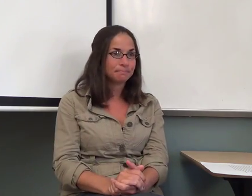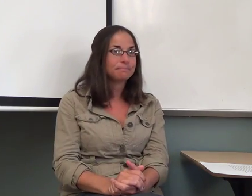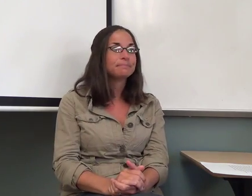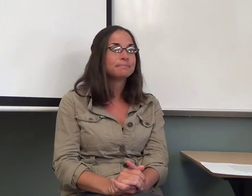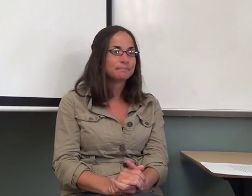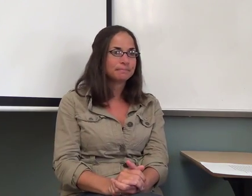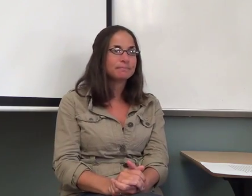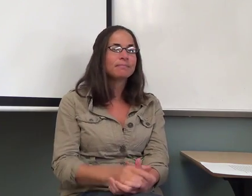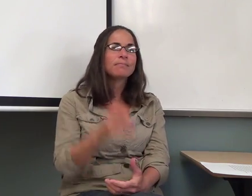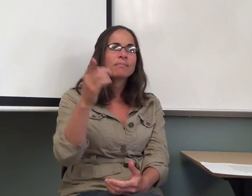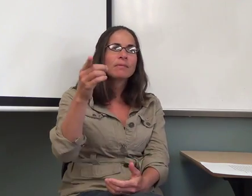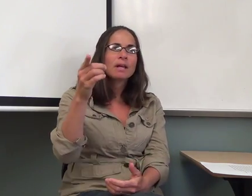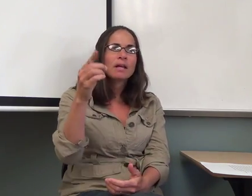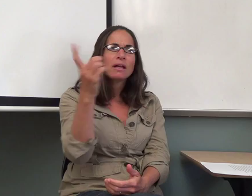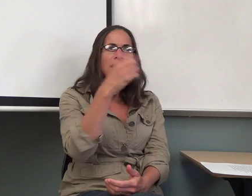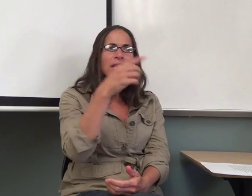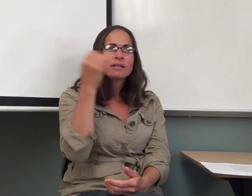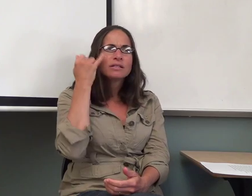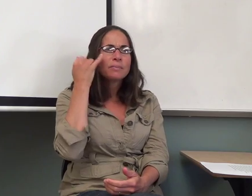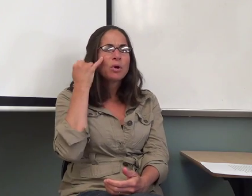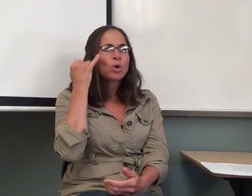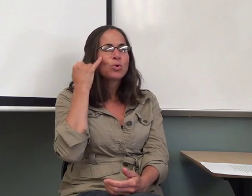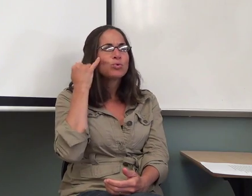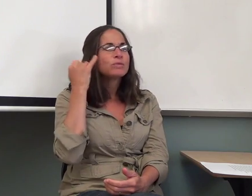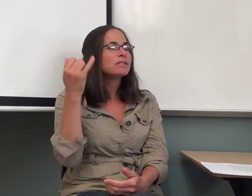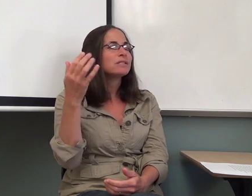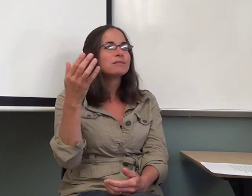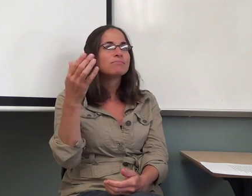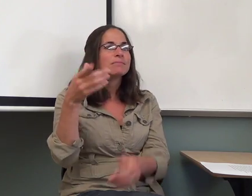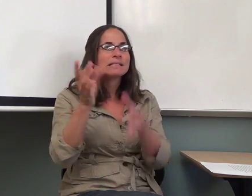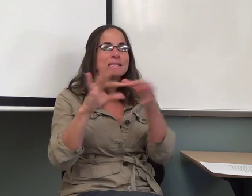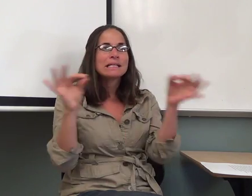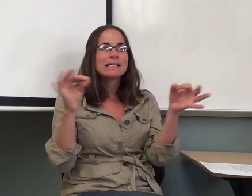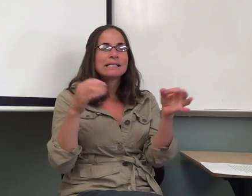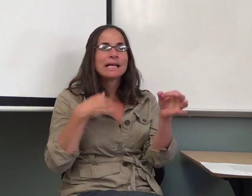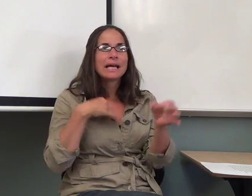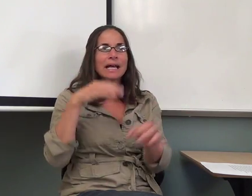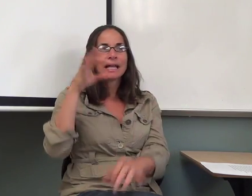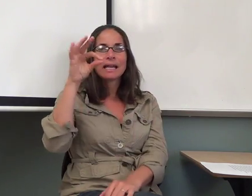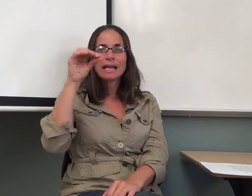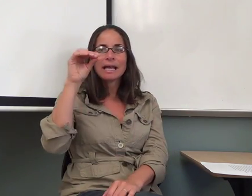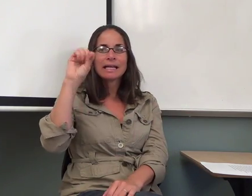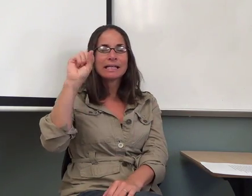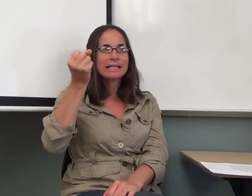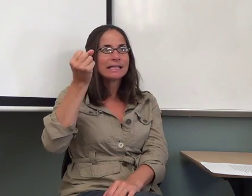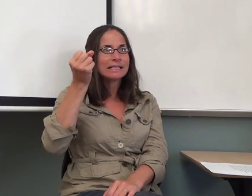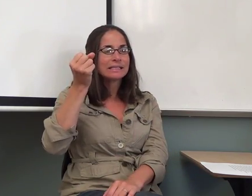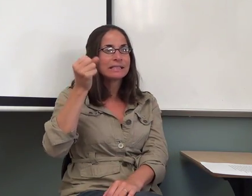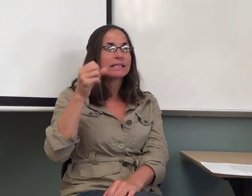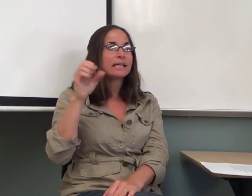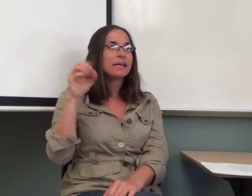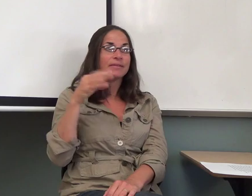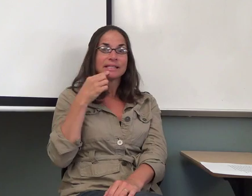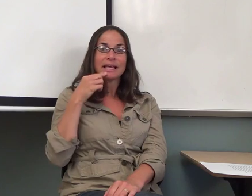there was a sentence that just had in 90, like 90s, same thing, circle In the 90s, in the 90s. 90s